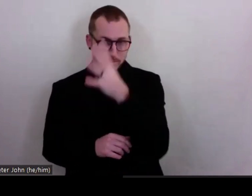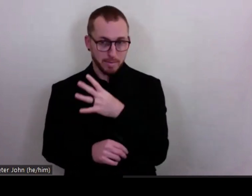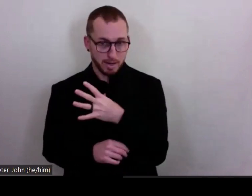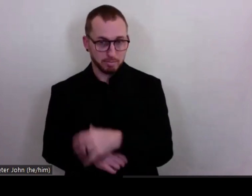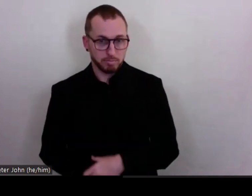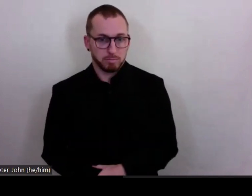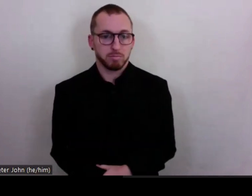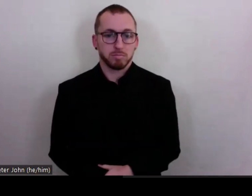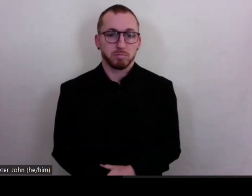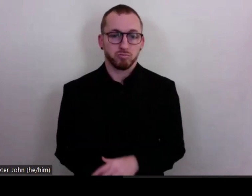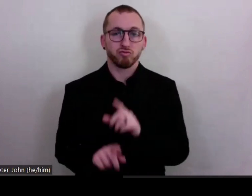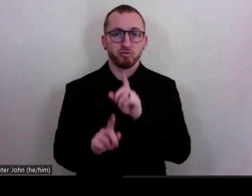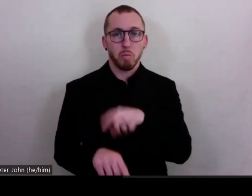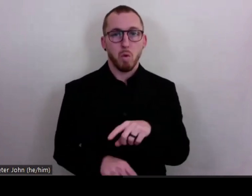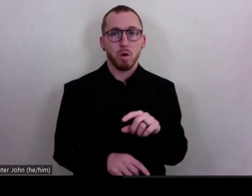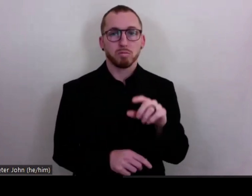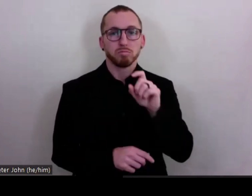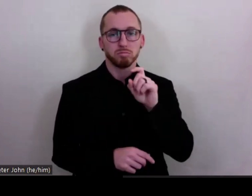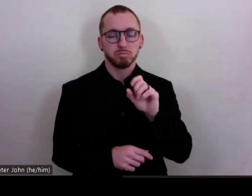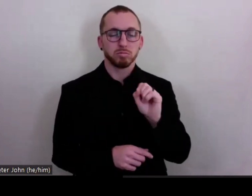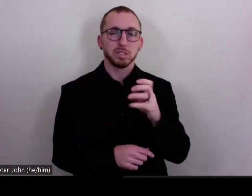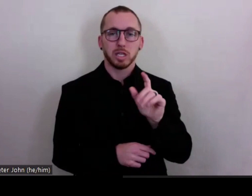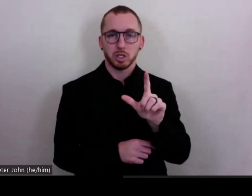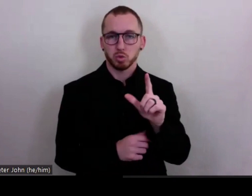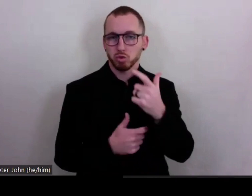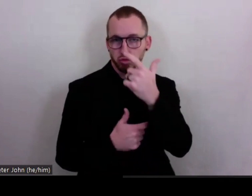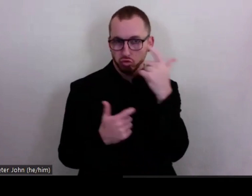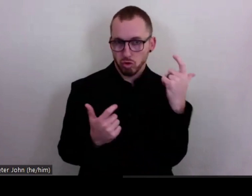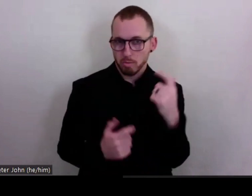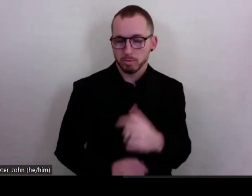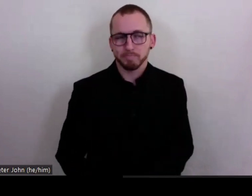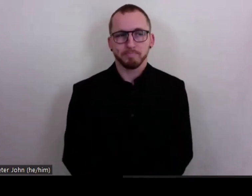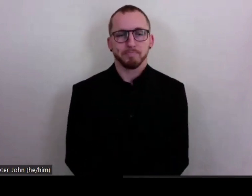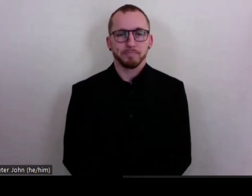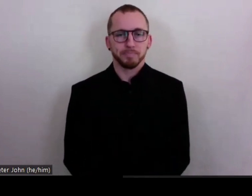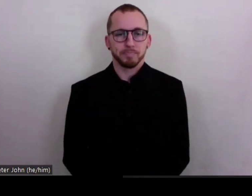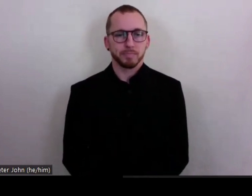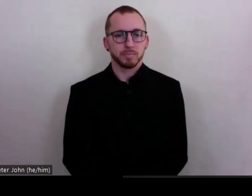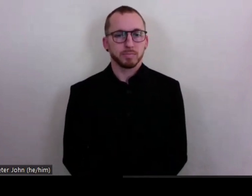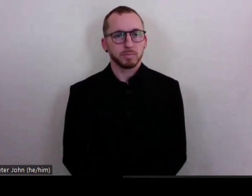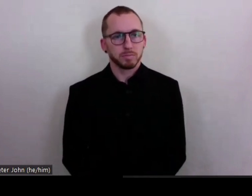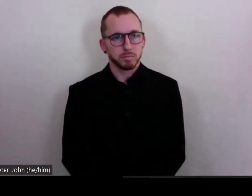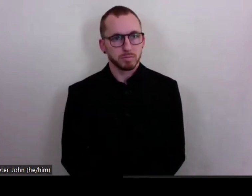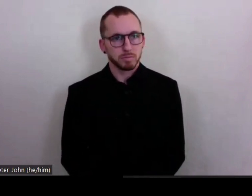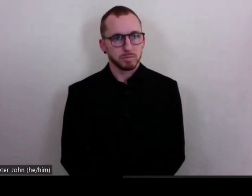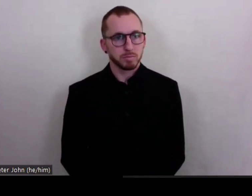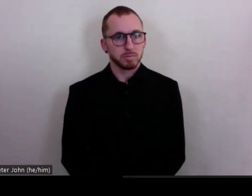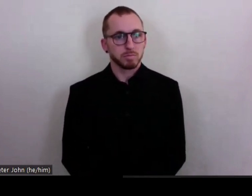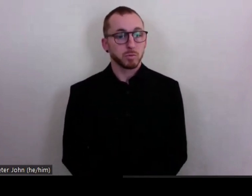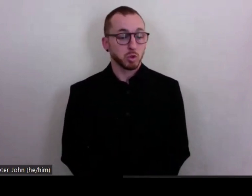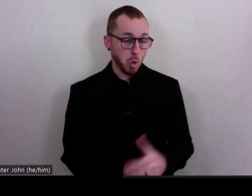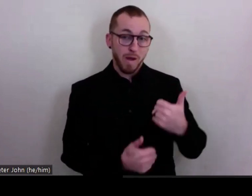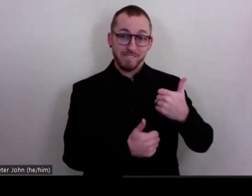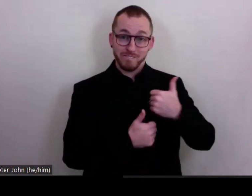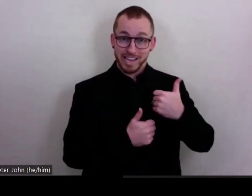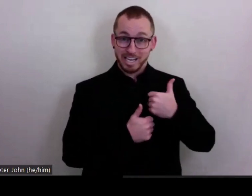Okay, I would not be doing my due justice today if I did not talk about suicidality in veterans.